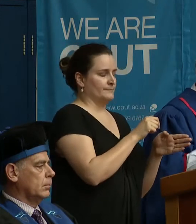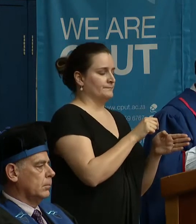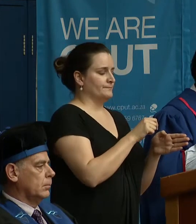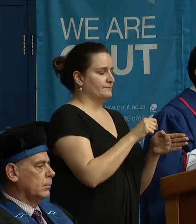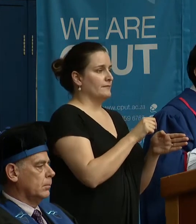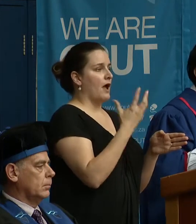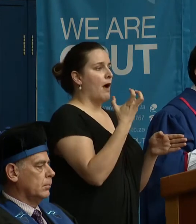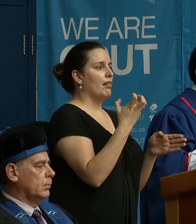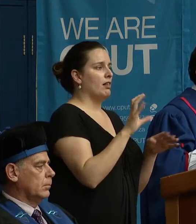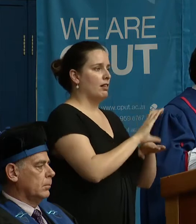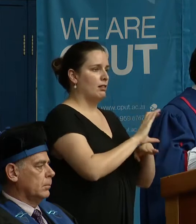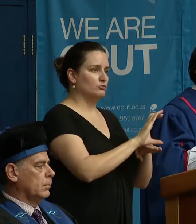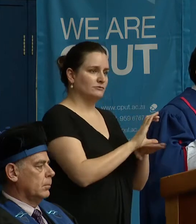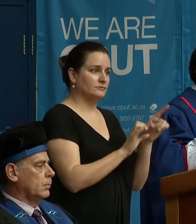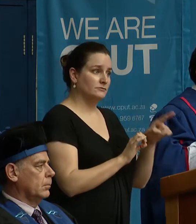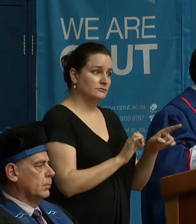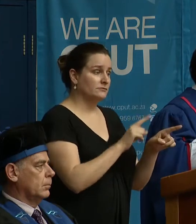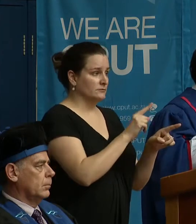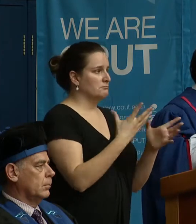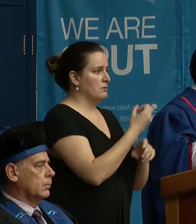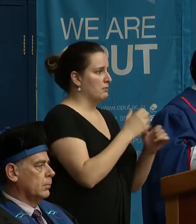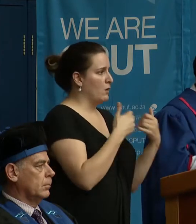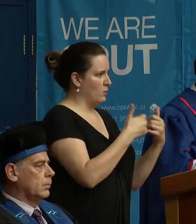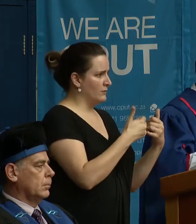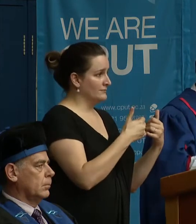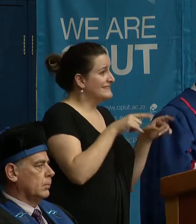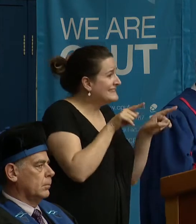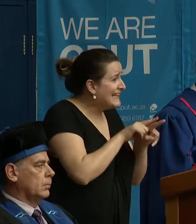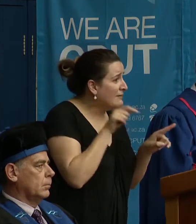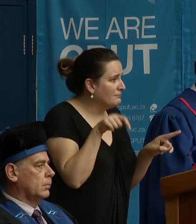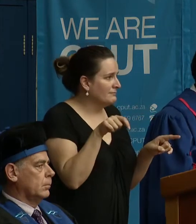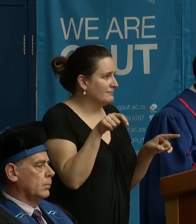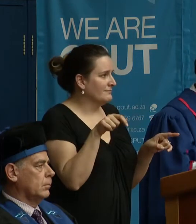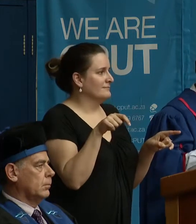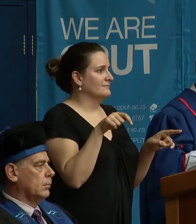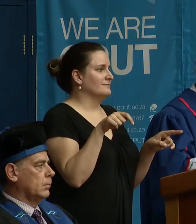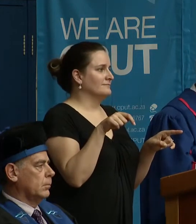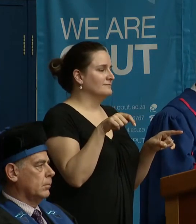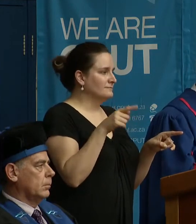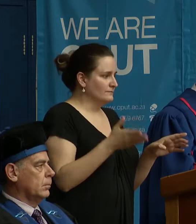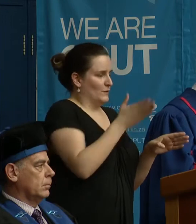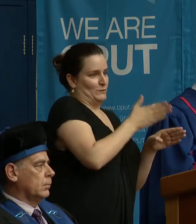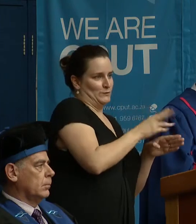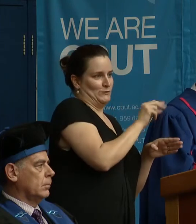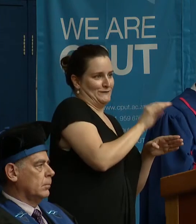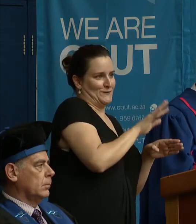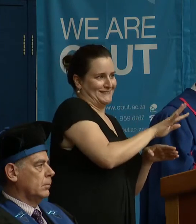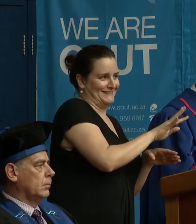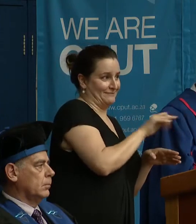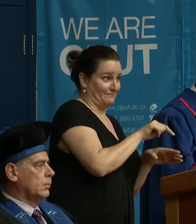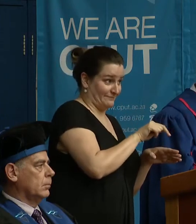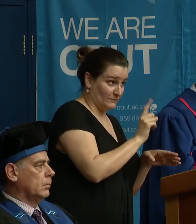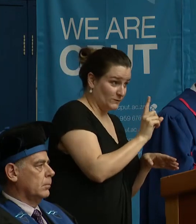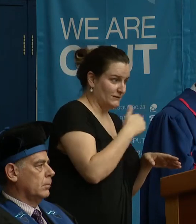2005, Apple Computers won an award at the same event the previous year. They won an award